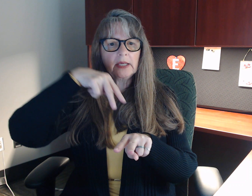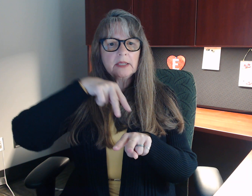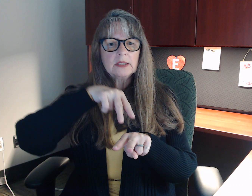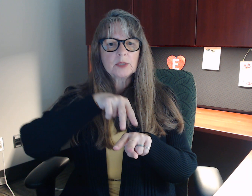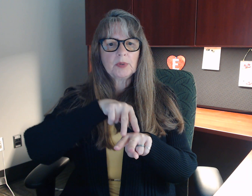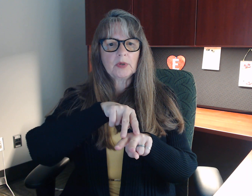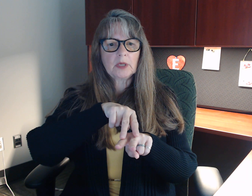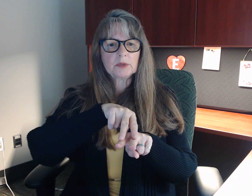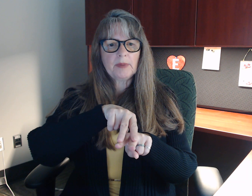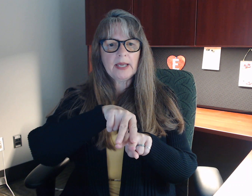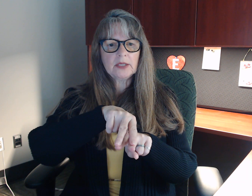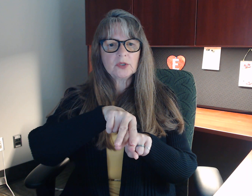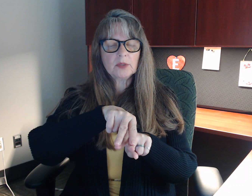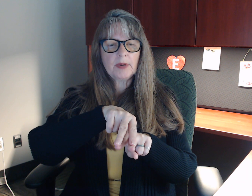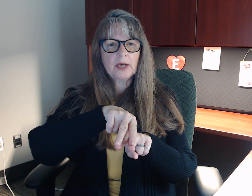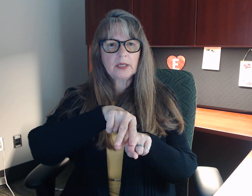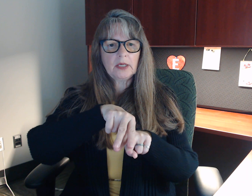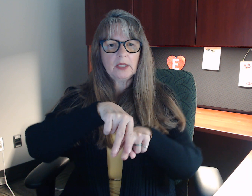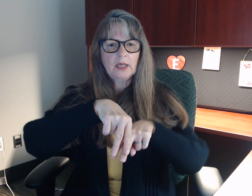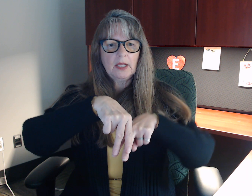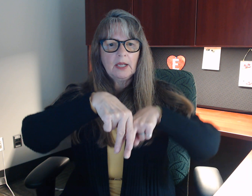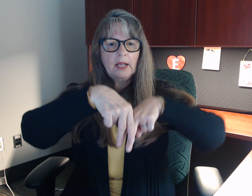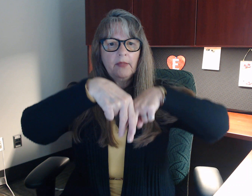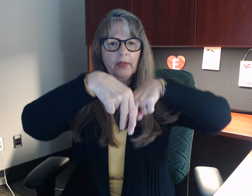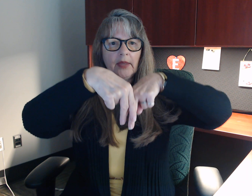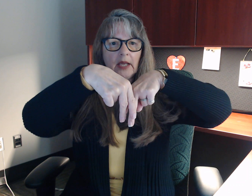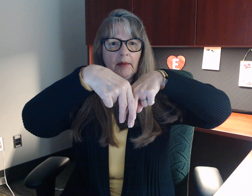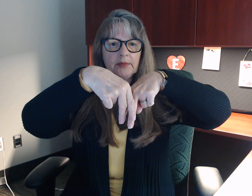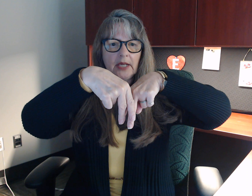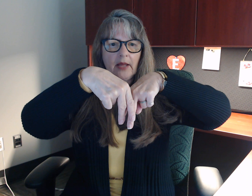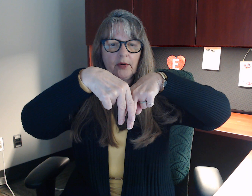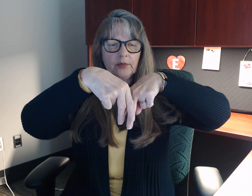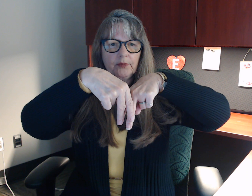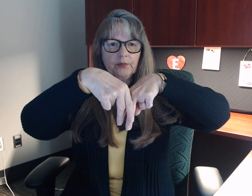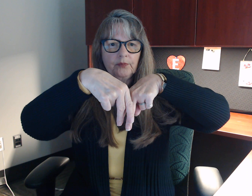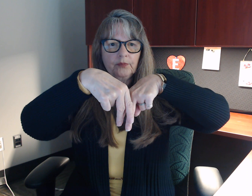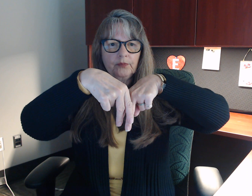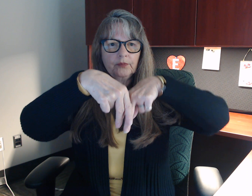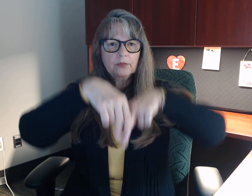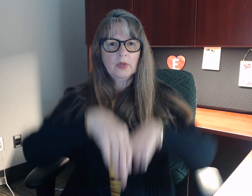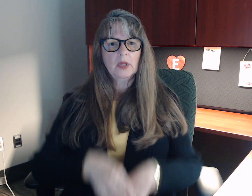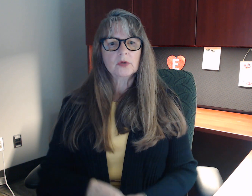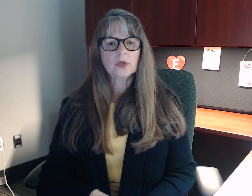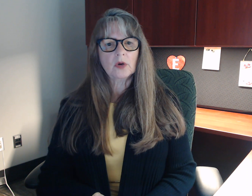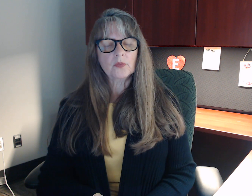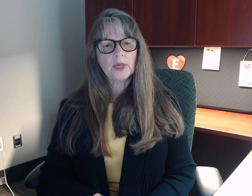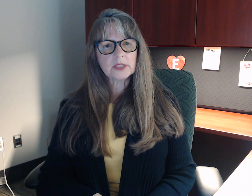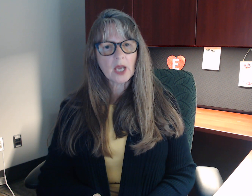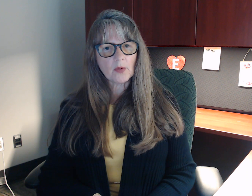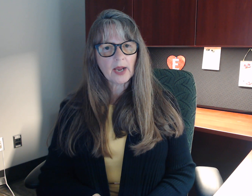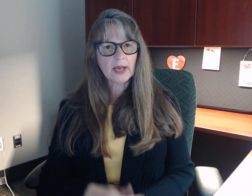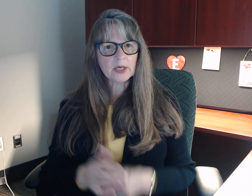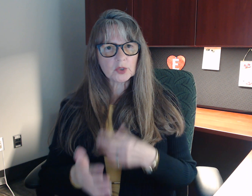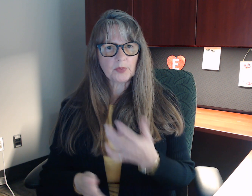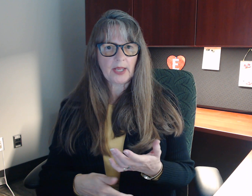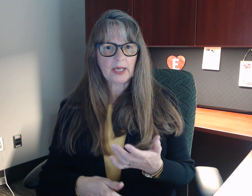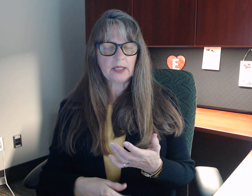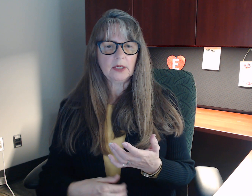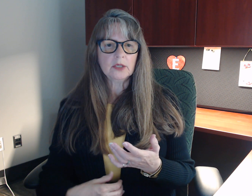the spirit comes back into the body, and then they come up together. So that's how I explain